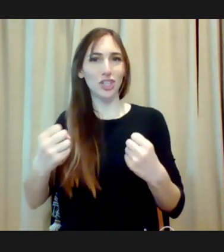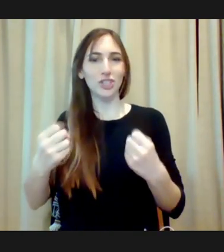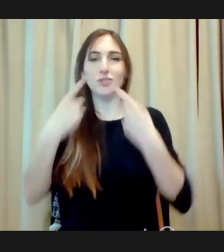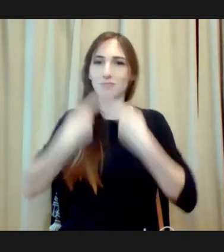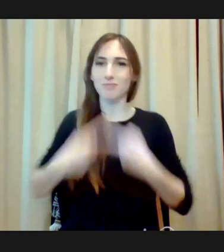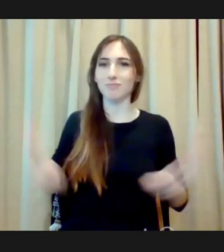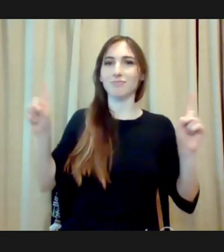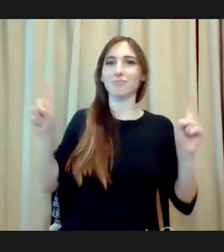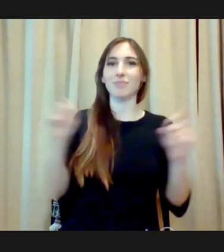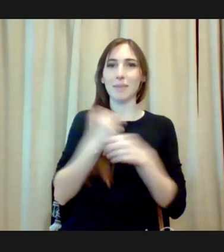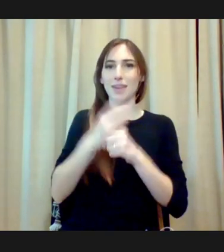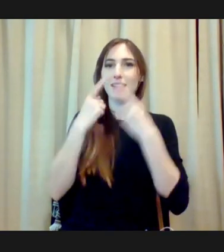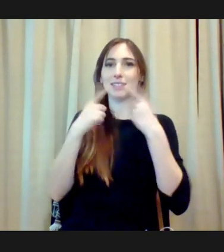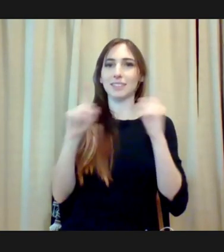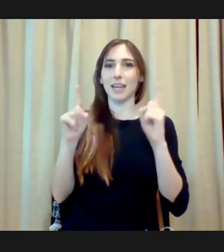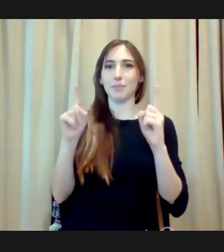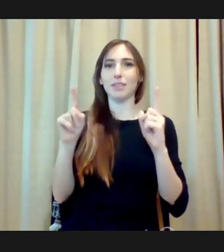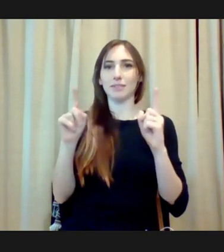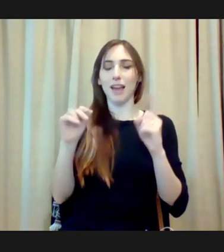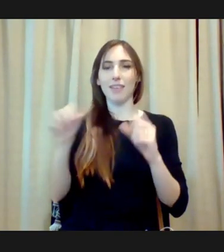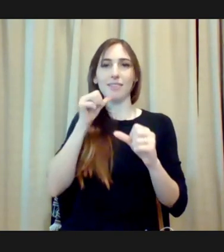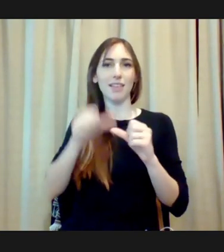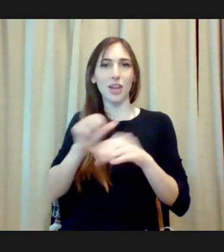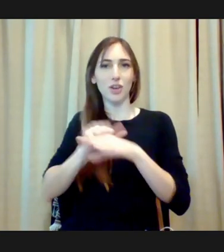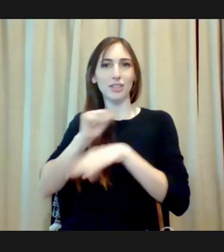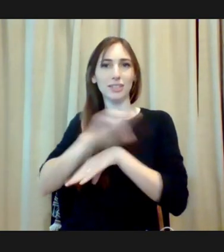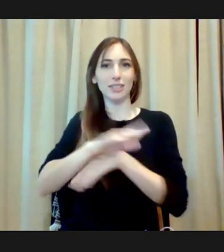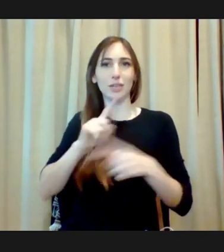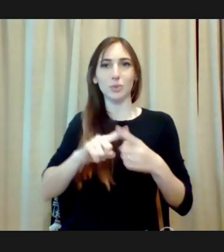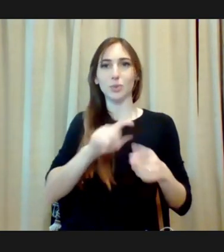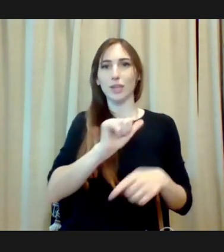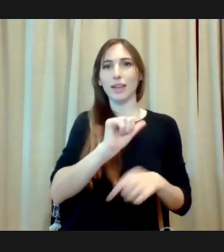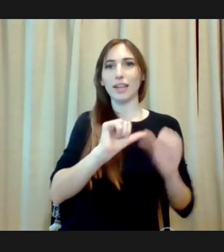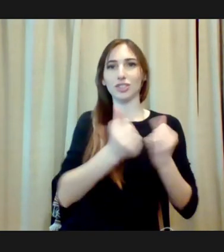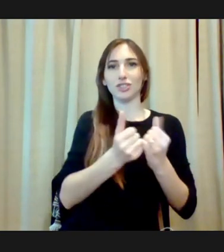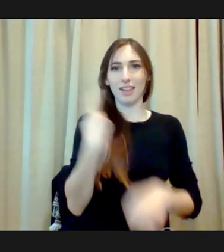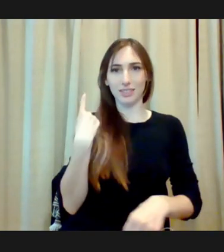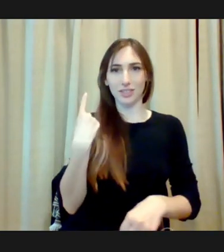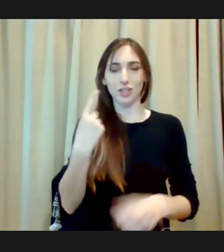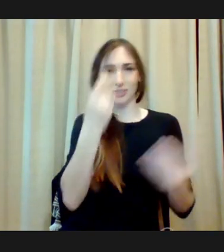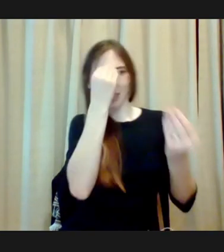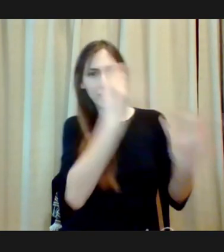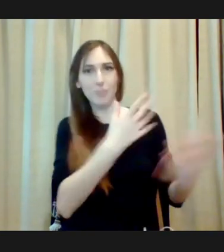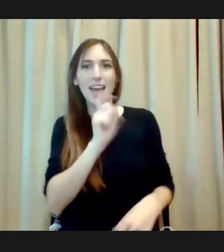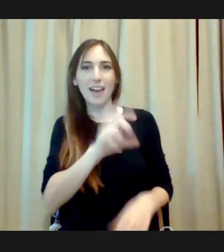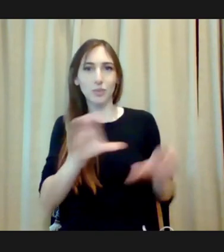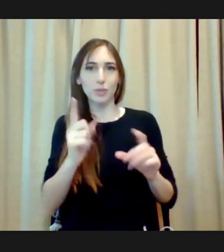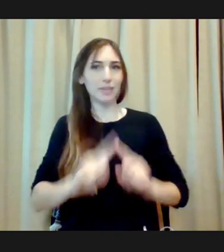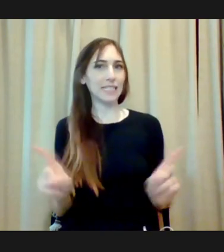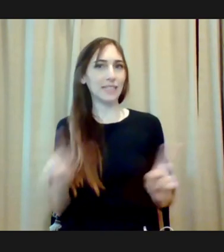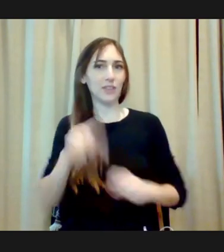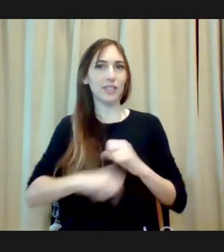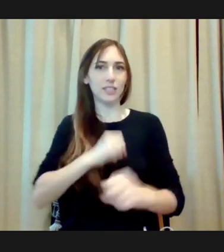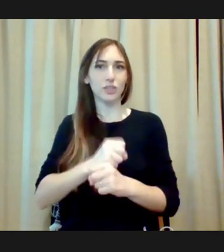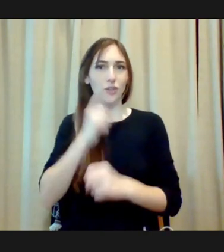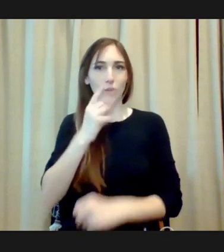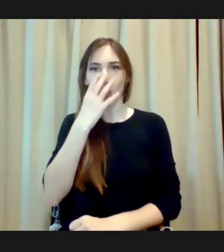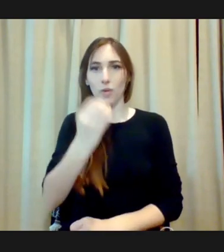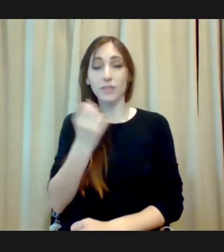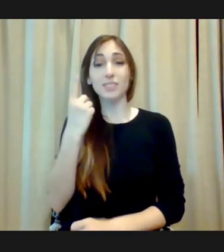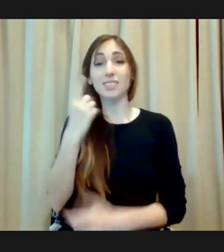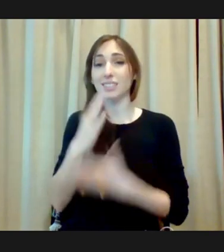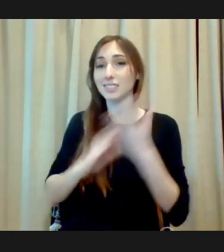the letter that he sent to the agency last year directing them that they have to do something different. Some people commented to me